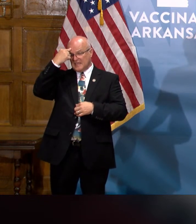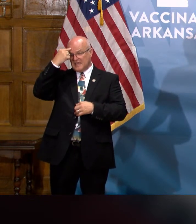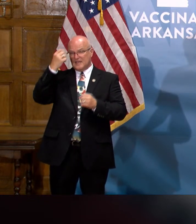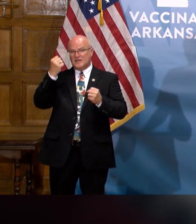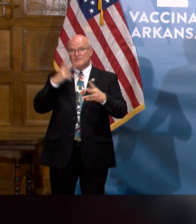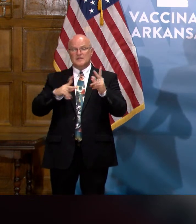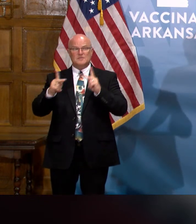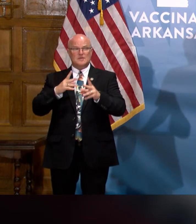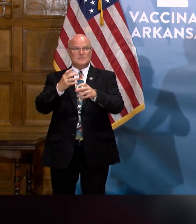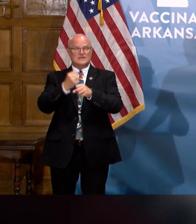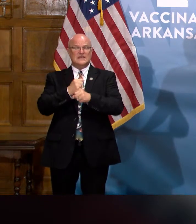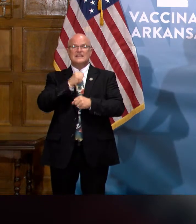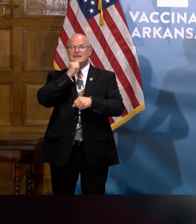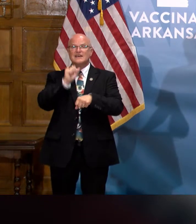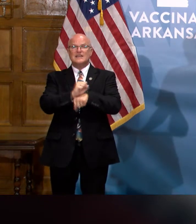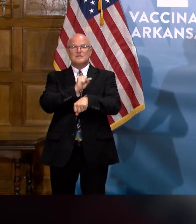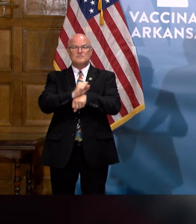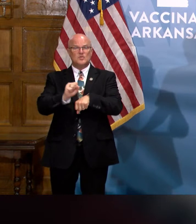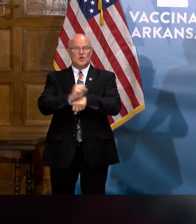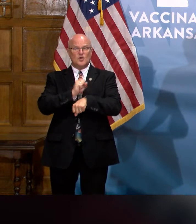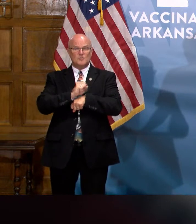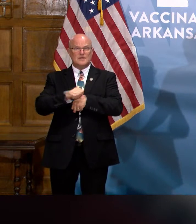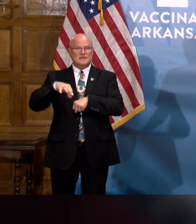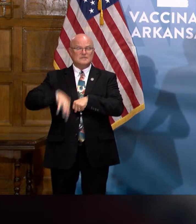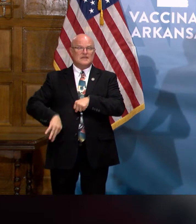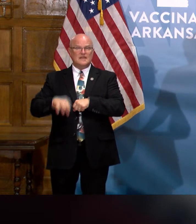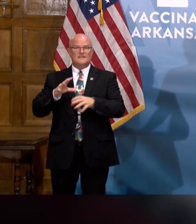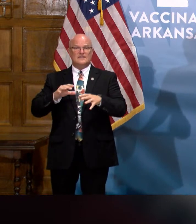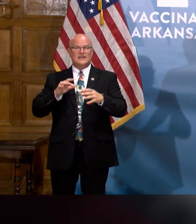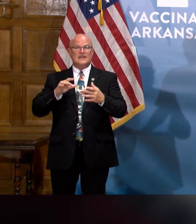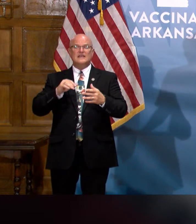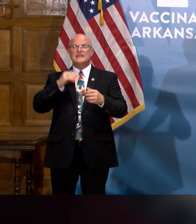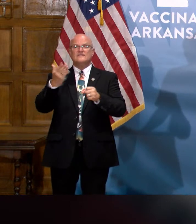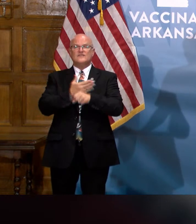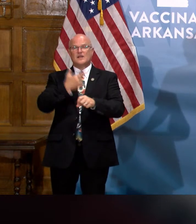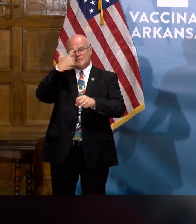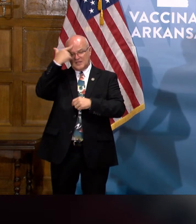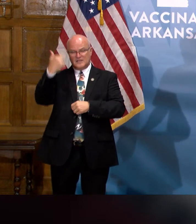people to get unemployment if they refuse the vaccine?